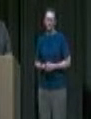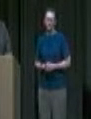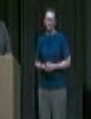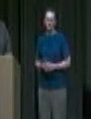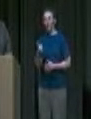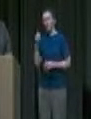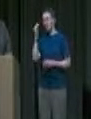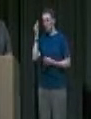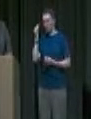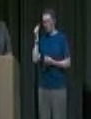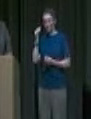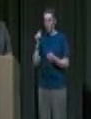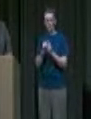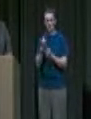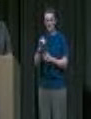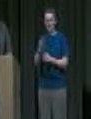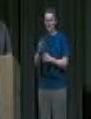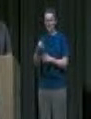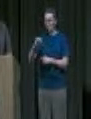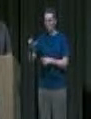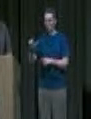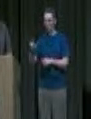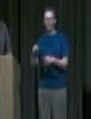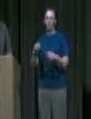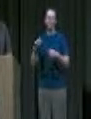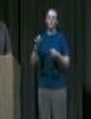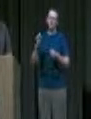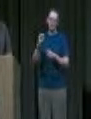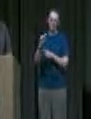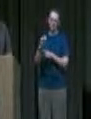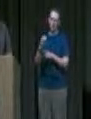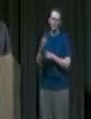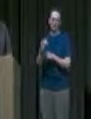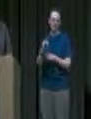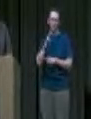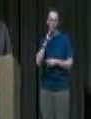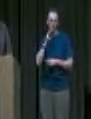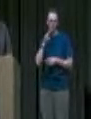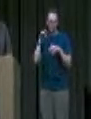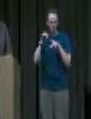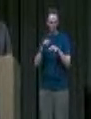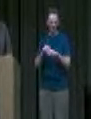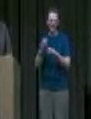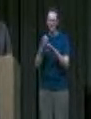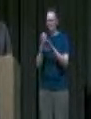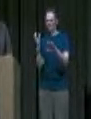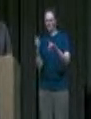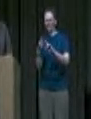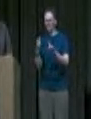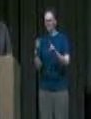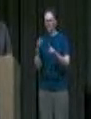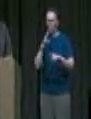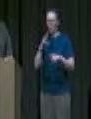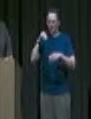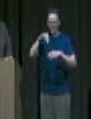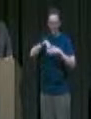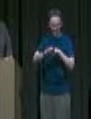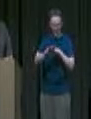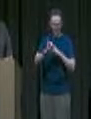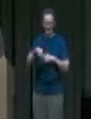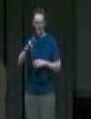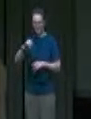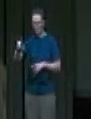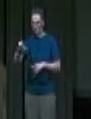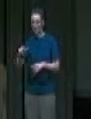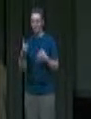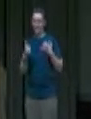Other considerations in the dam pool are the stormwater outfalls. So these are the pipes that are bringing rainwater down into the dam pool.